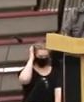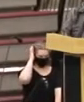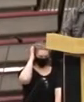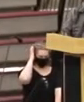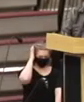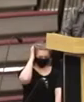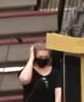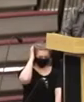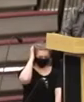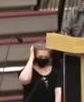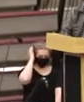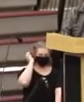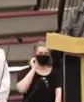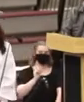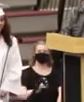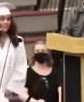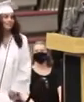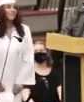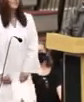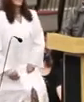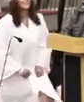Alexis Lizmarie Gonzalez.